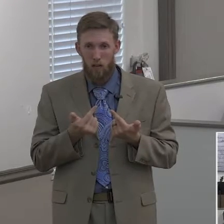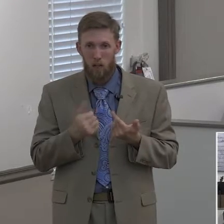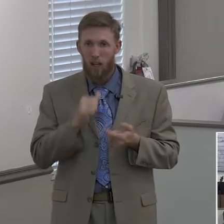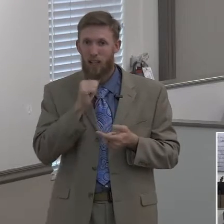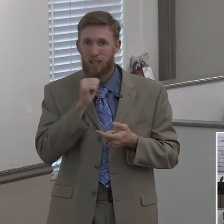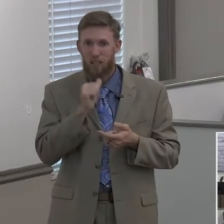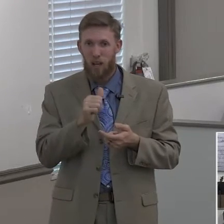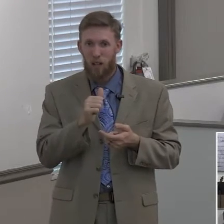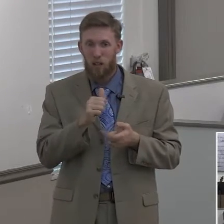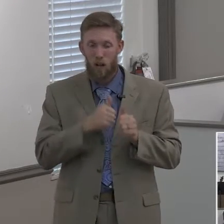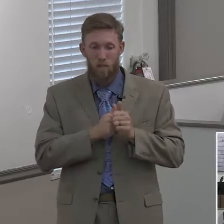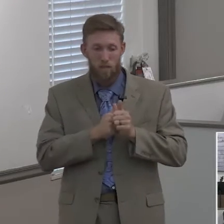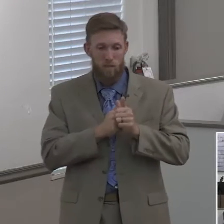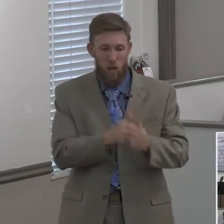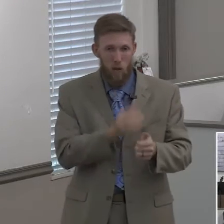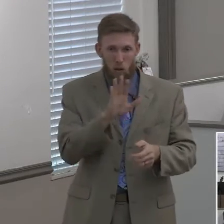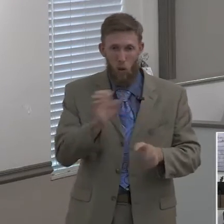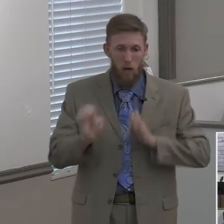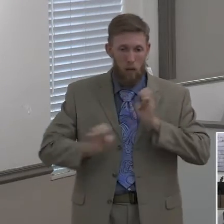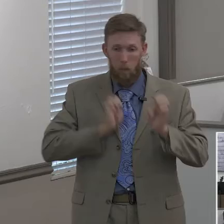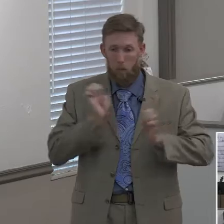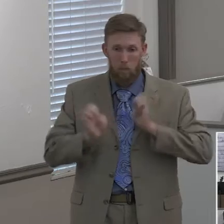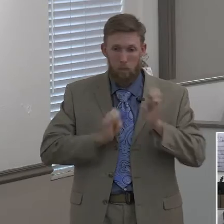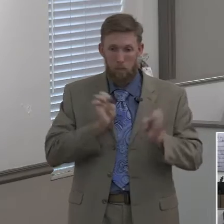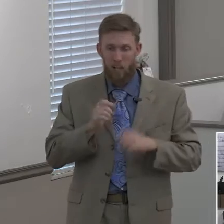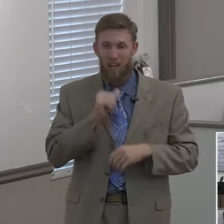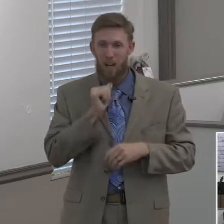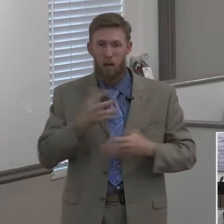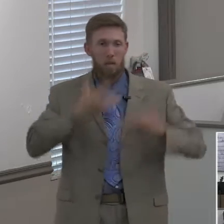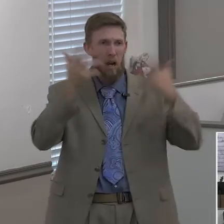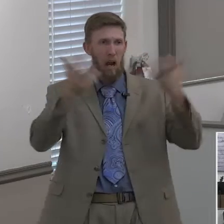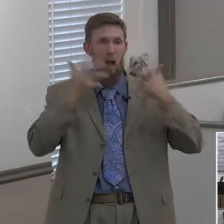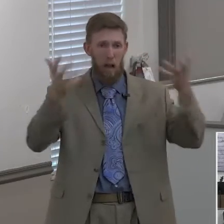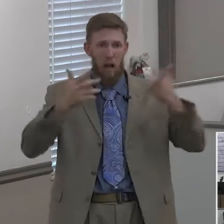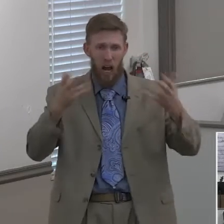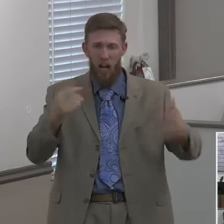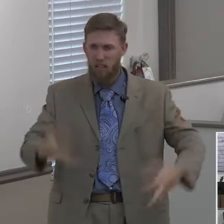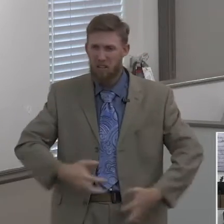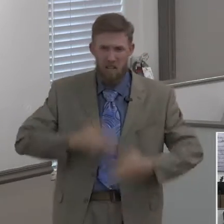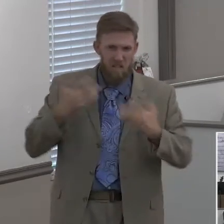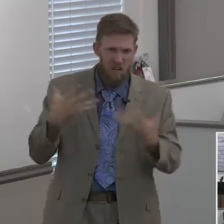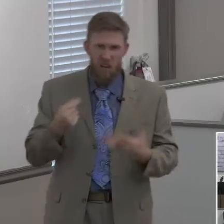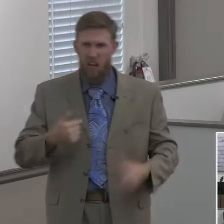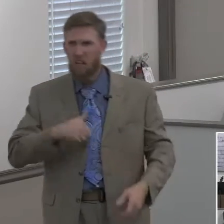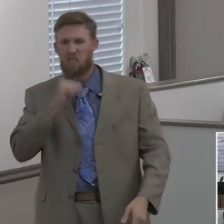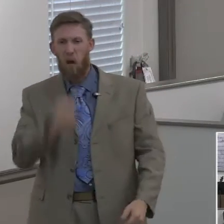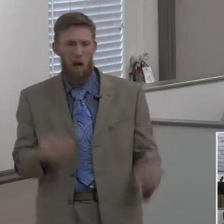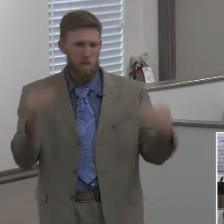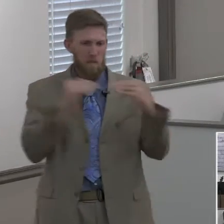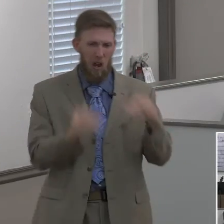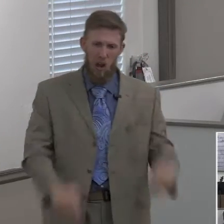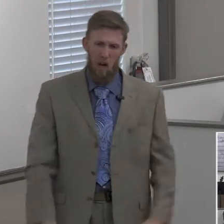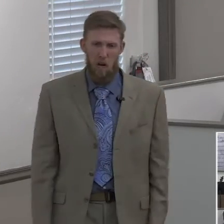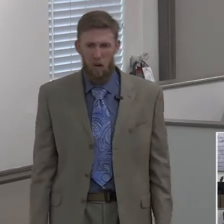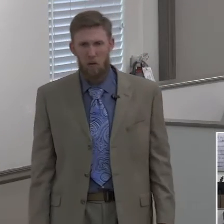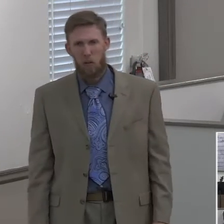your emotions. Not by ranting and raving and screaming and yelling and saying, this is not fair.